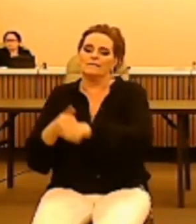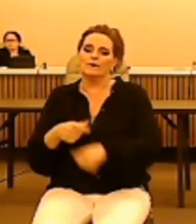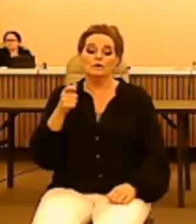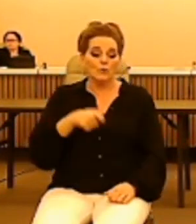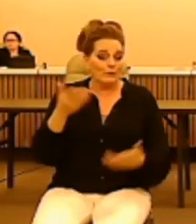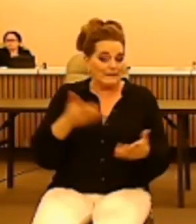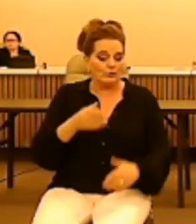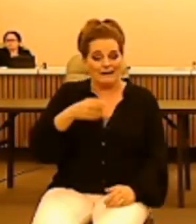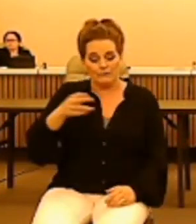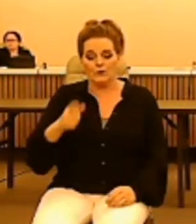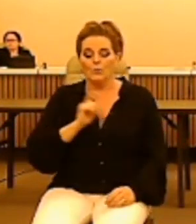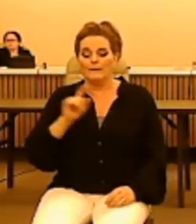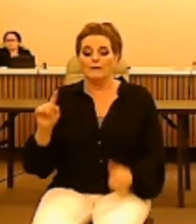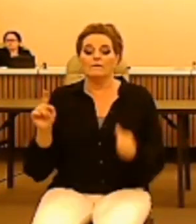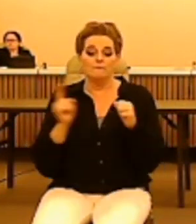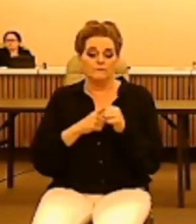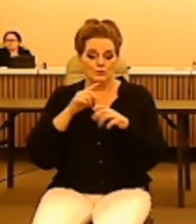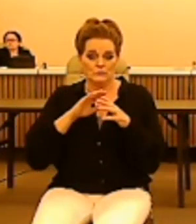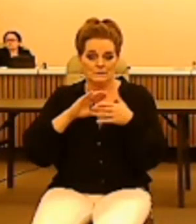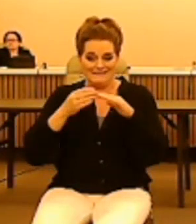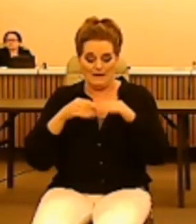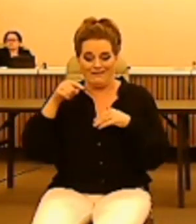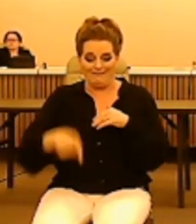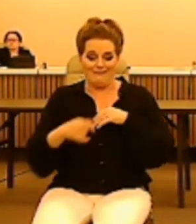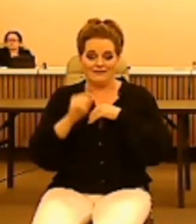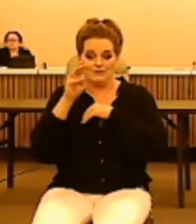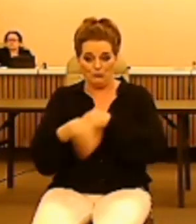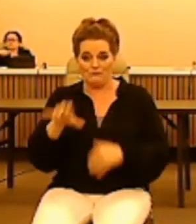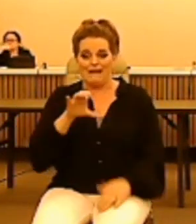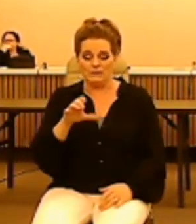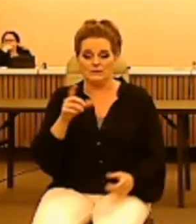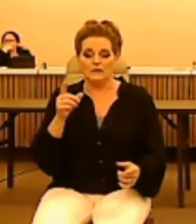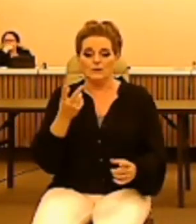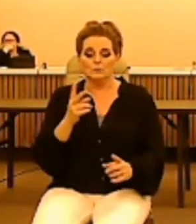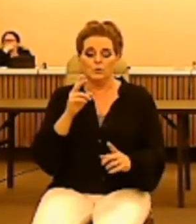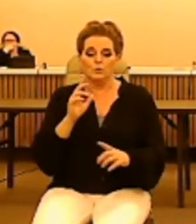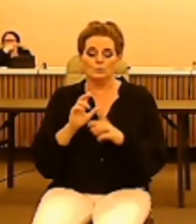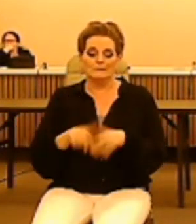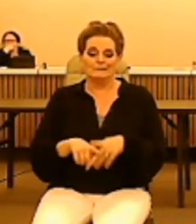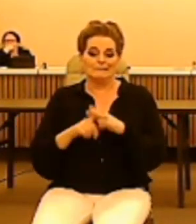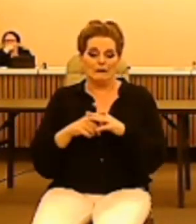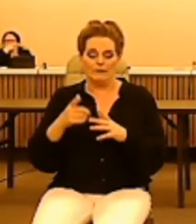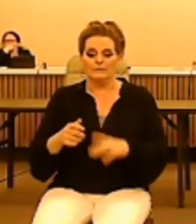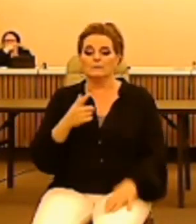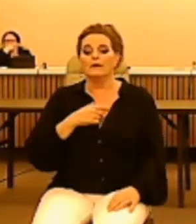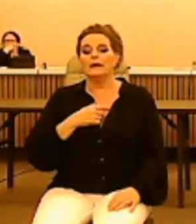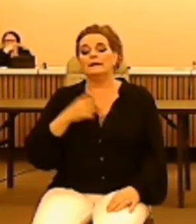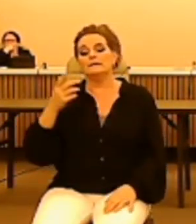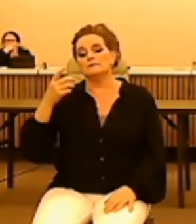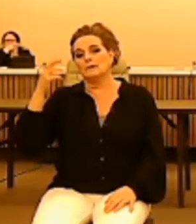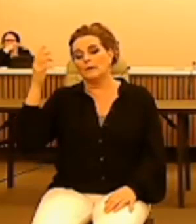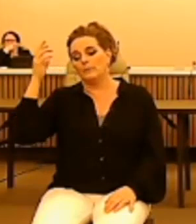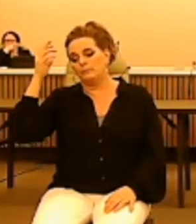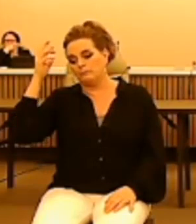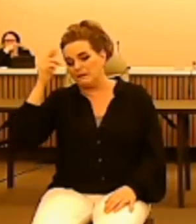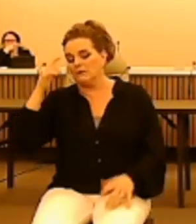first town in this county to do this. And it's because you are striving to do the right things, the